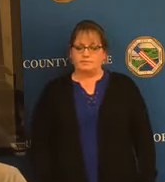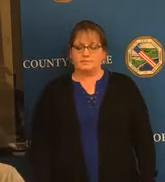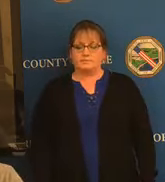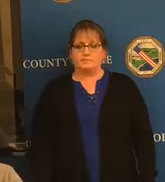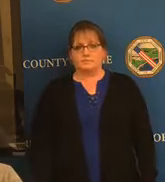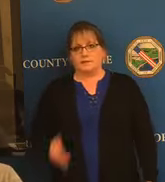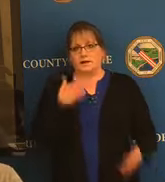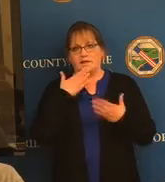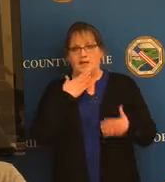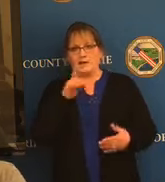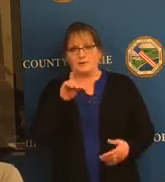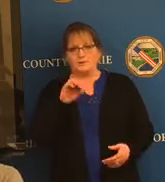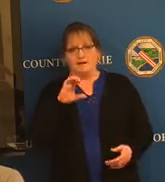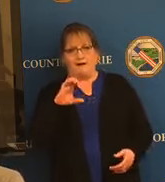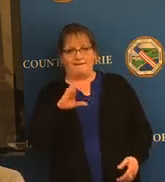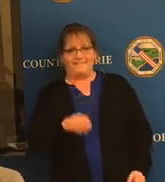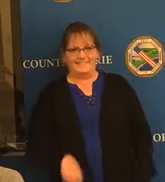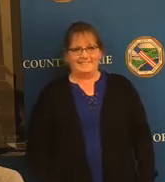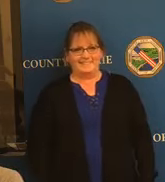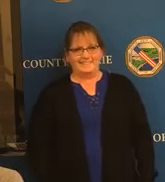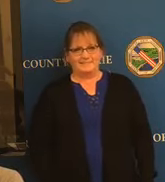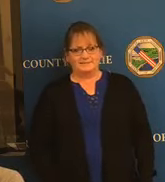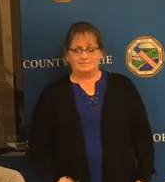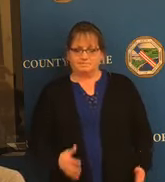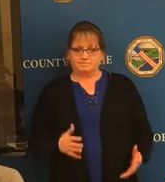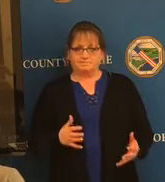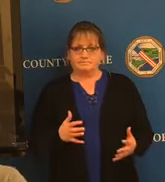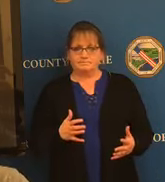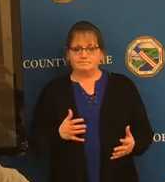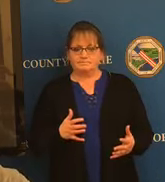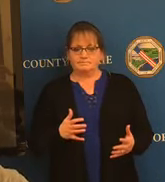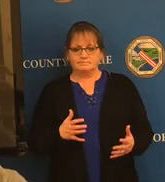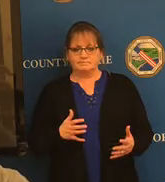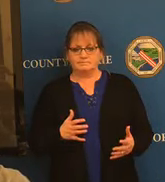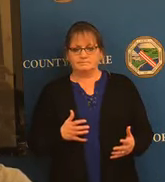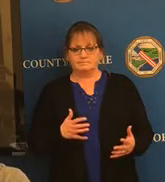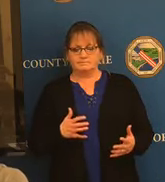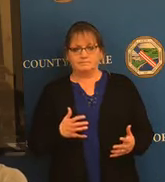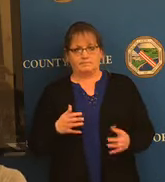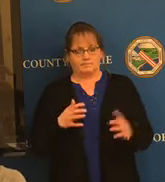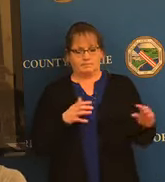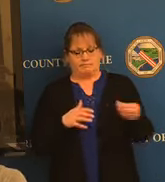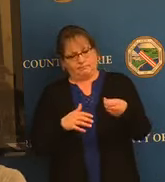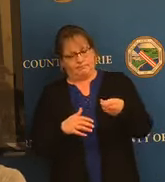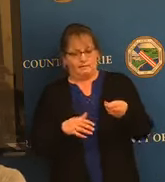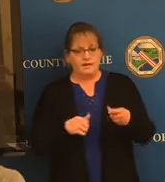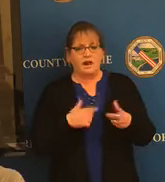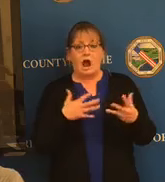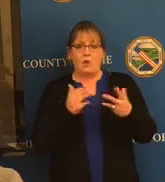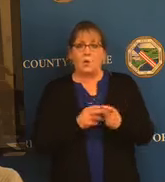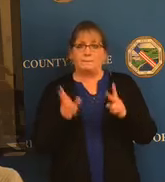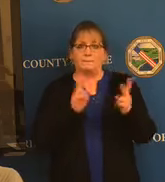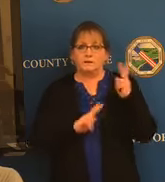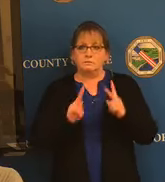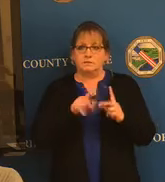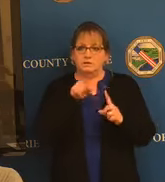Thank you, Doc. I want people to understand. Just move that. I want people to understand